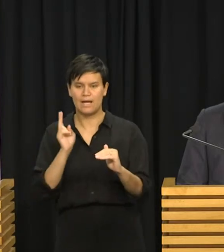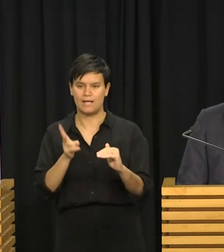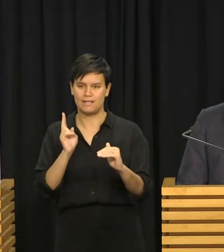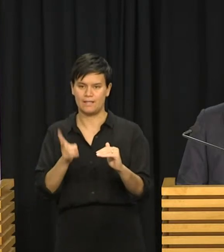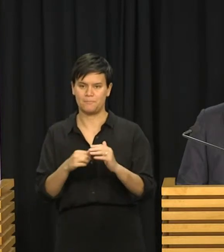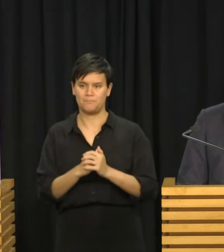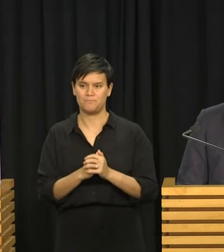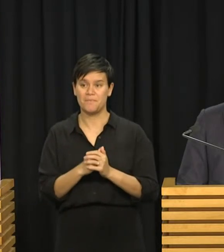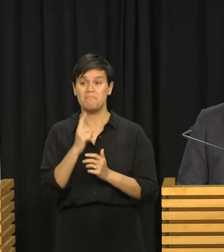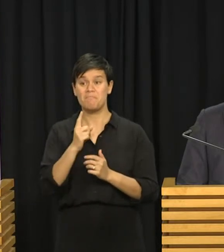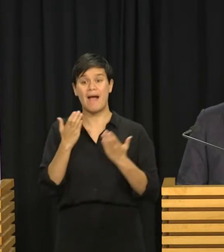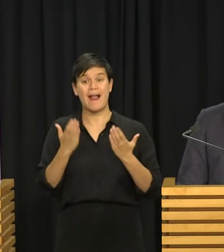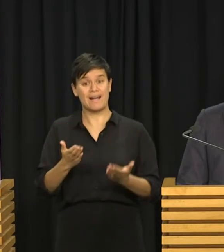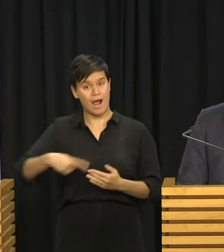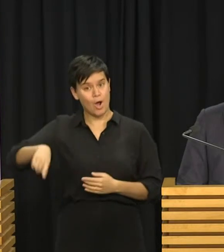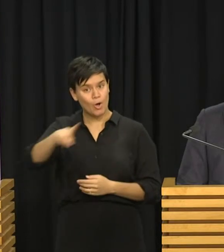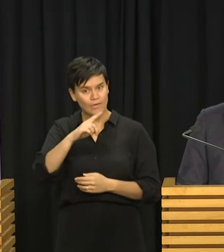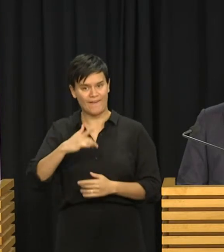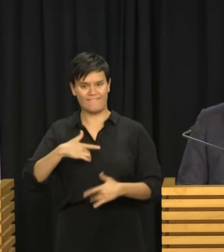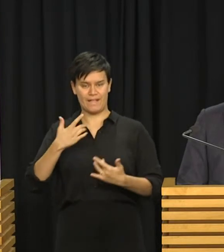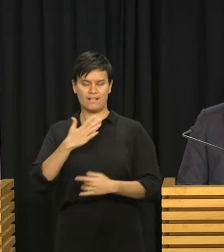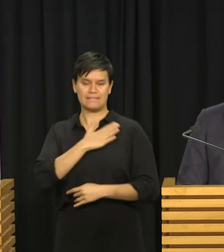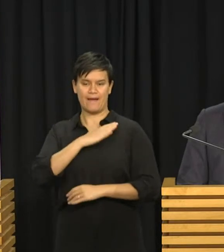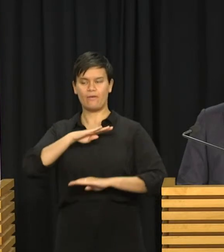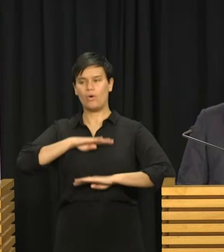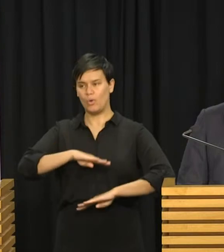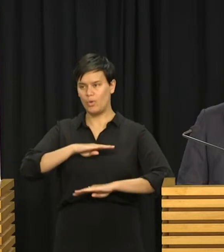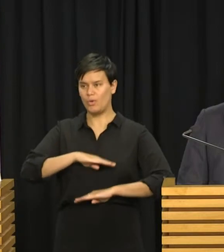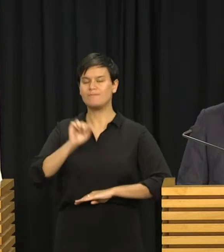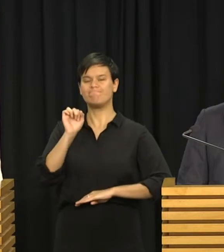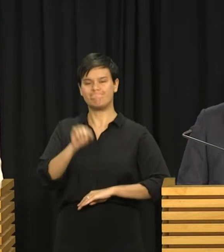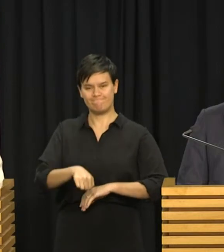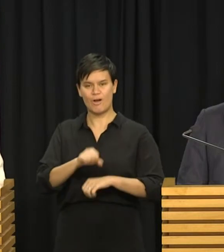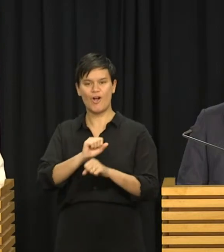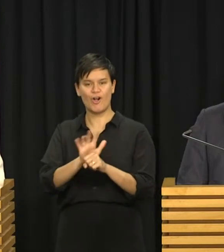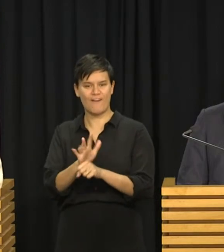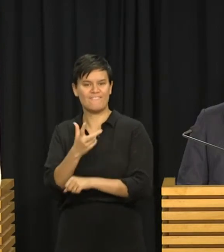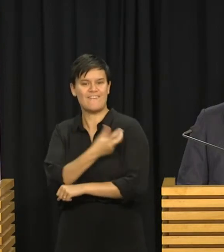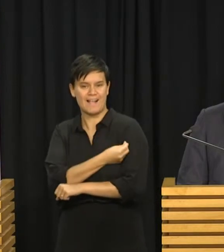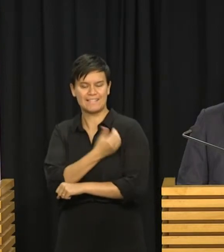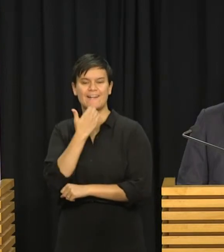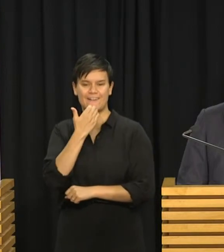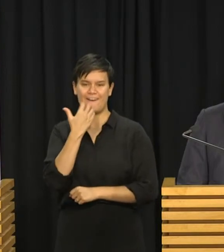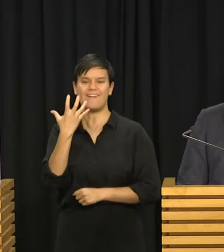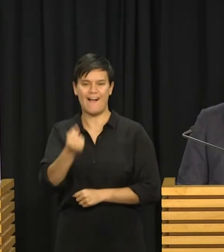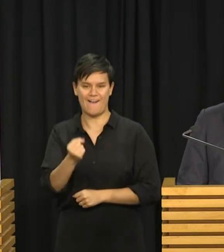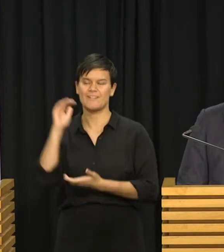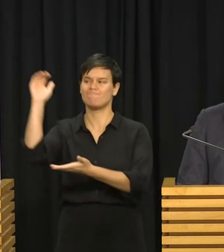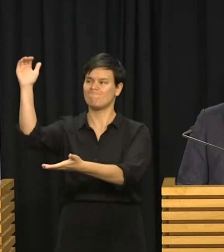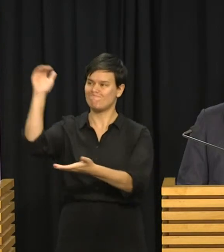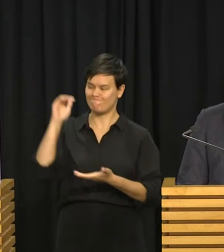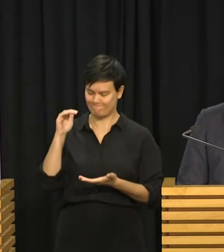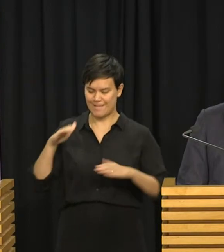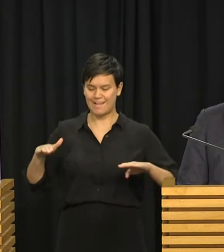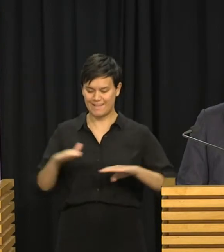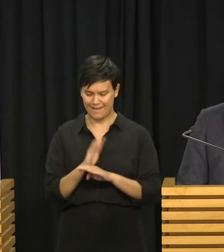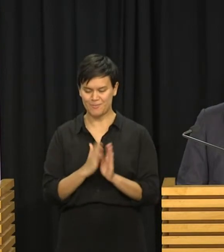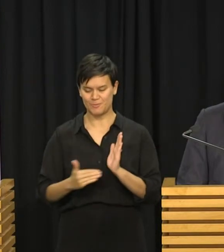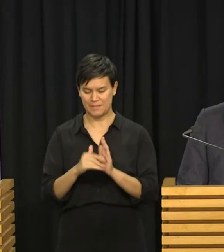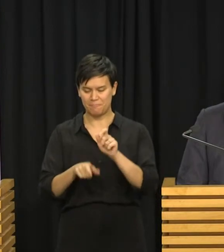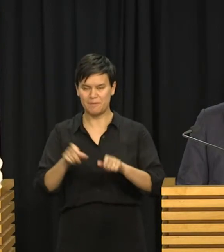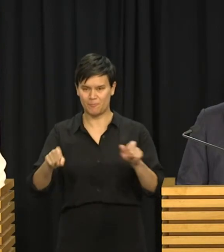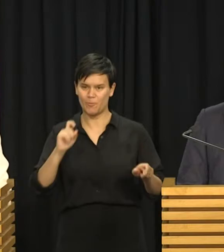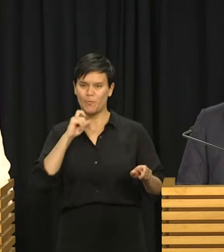now secured an incredibly effective tool in the COVID-19 toolkit. Our vaccine program will make a difference, but it will take the efforts